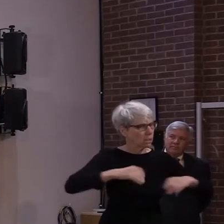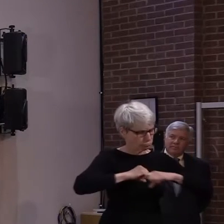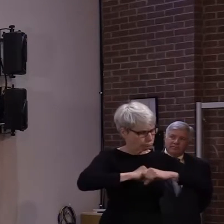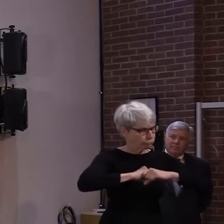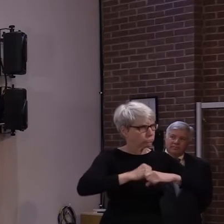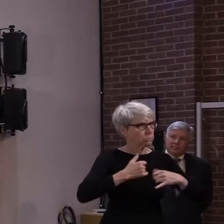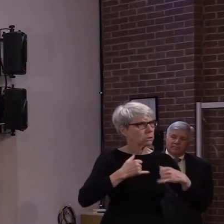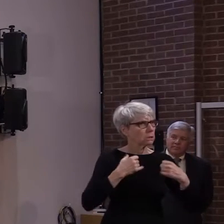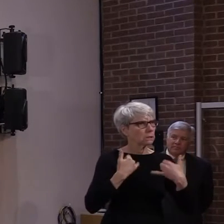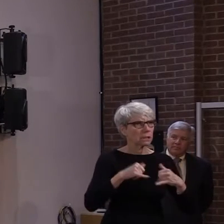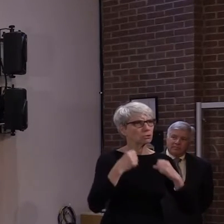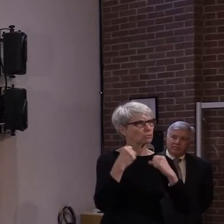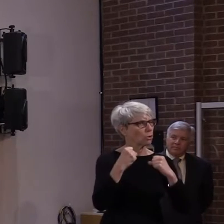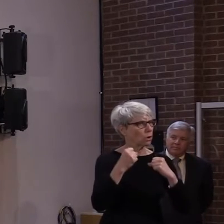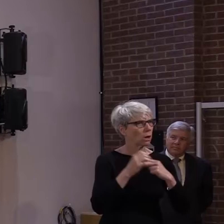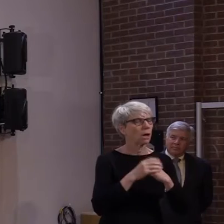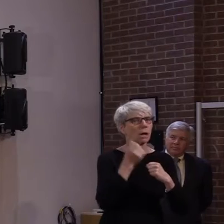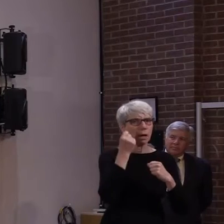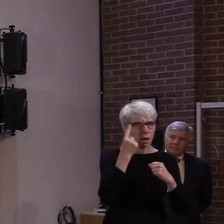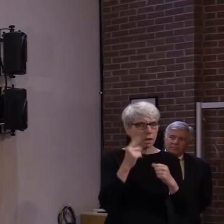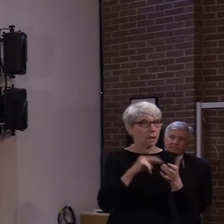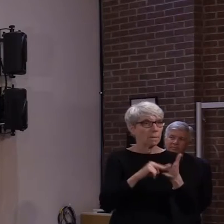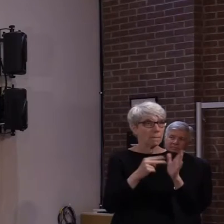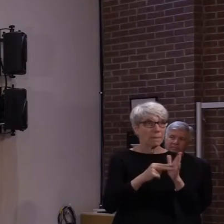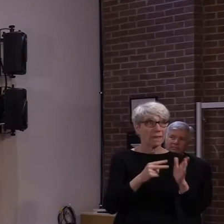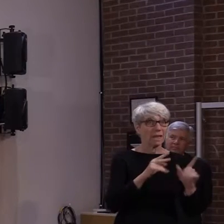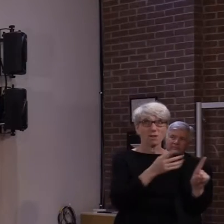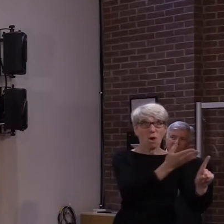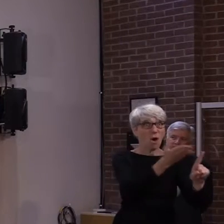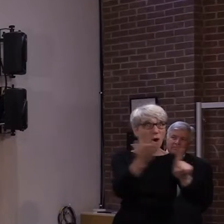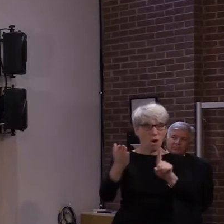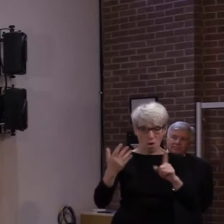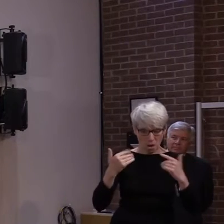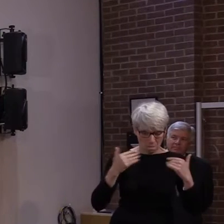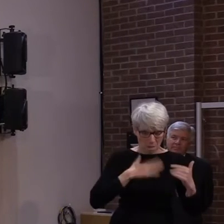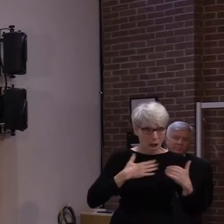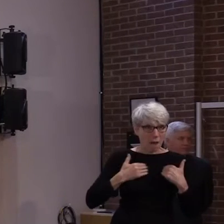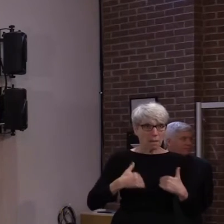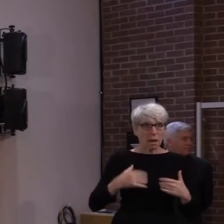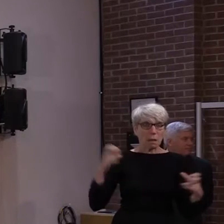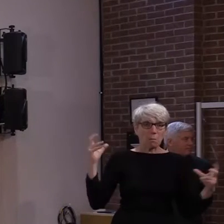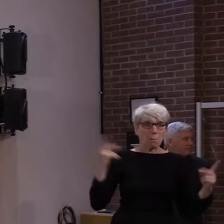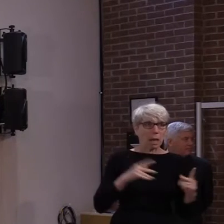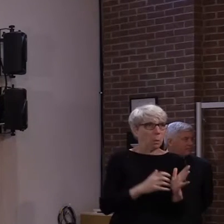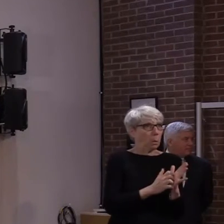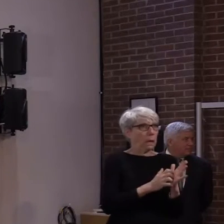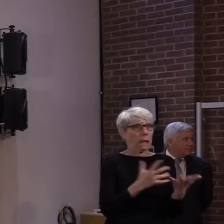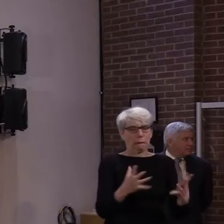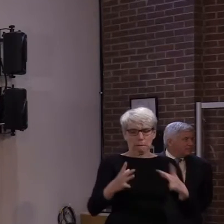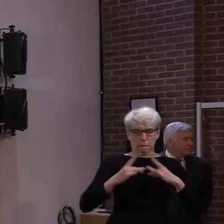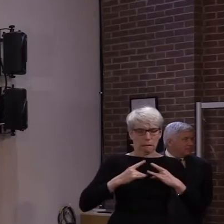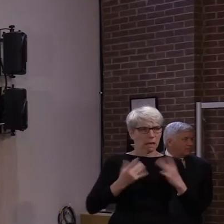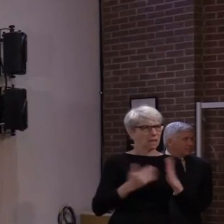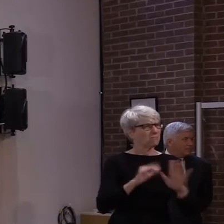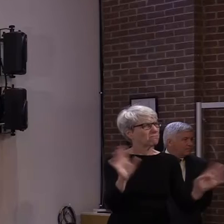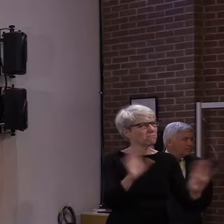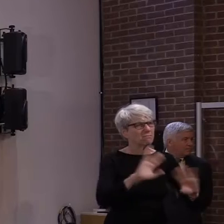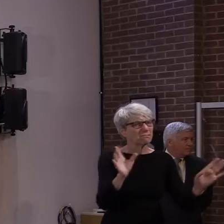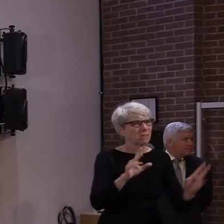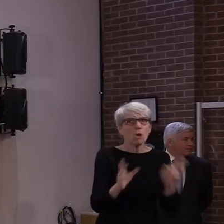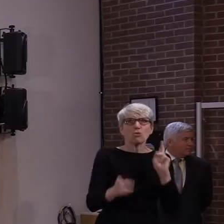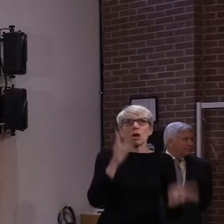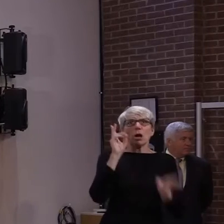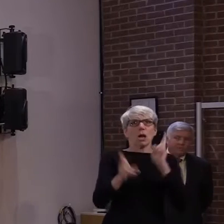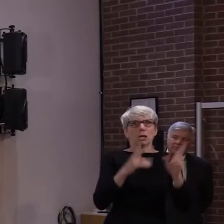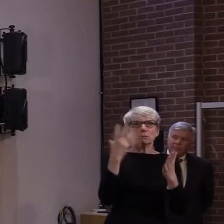on a science that says we've all run out of antibody and we need a booster right away. So I wouldn't want them to feel that they have to rush into the